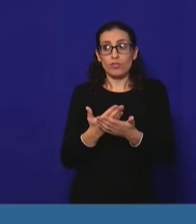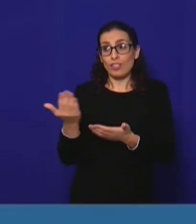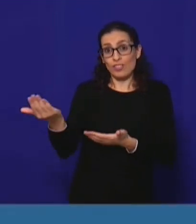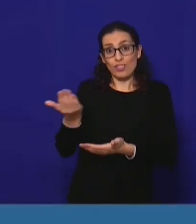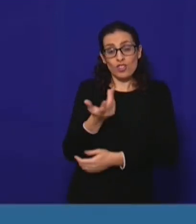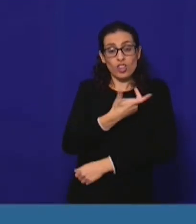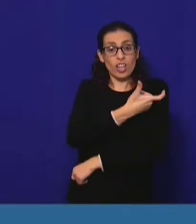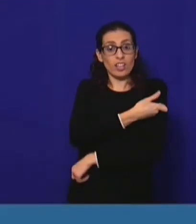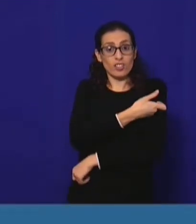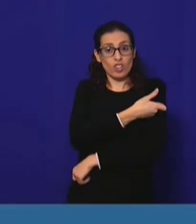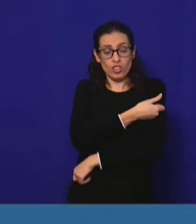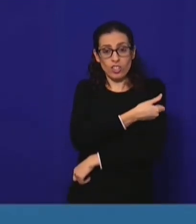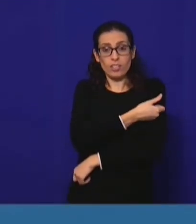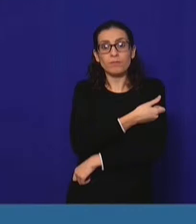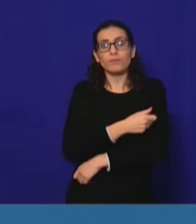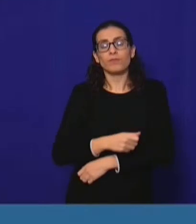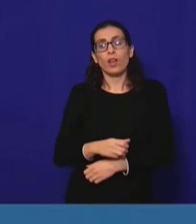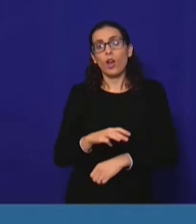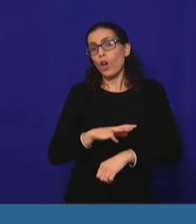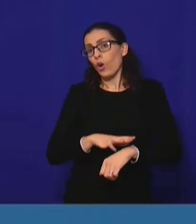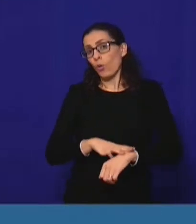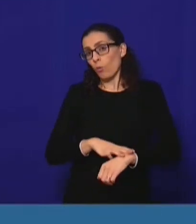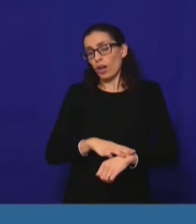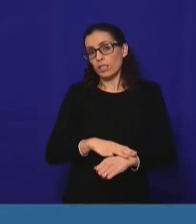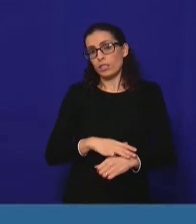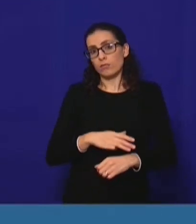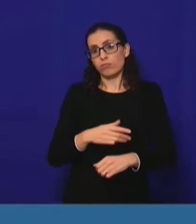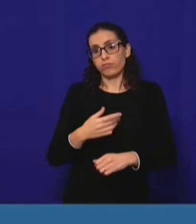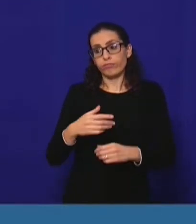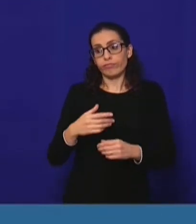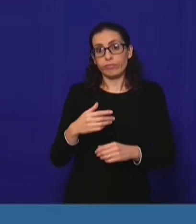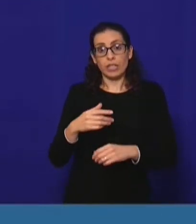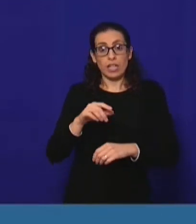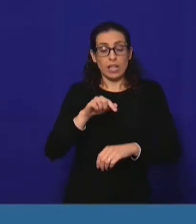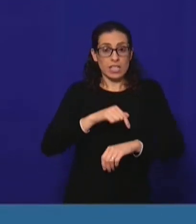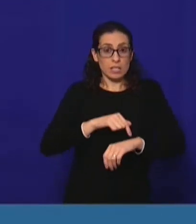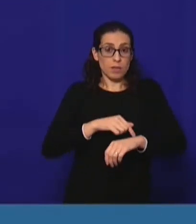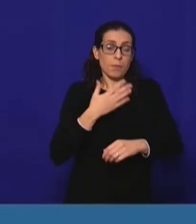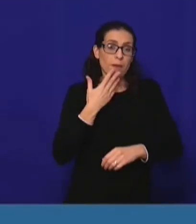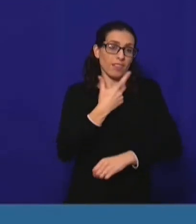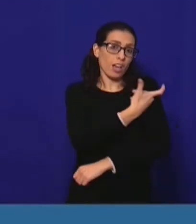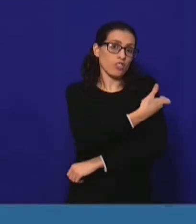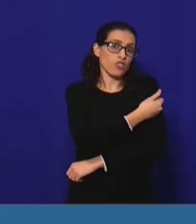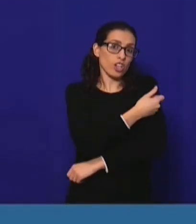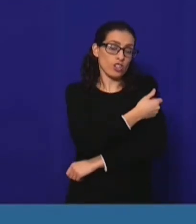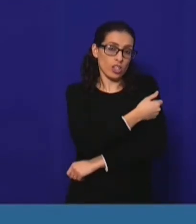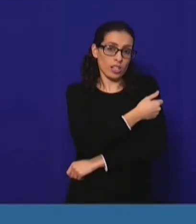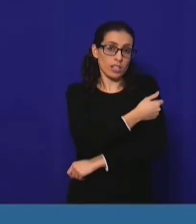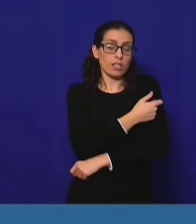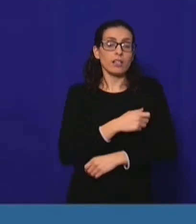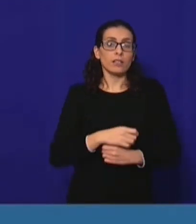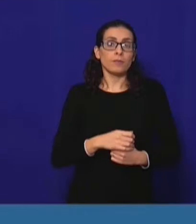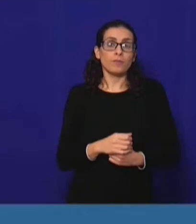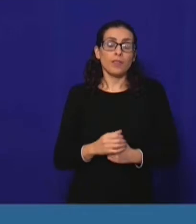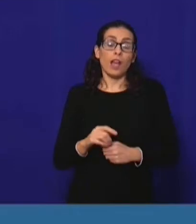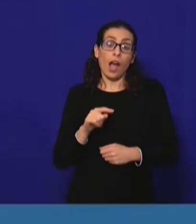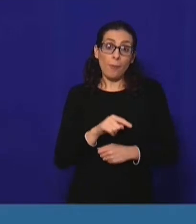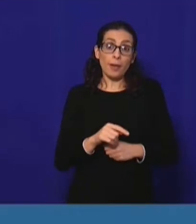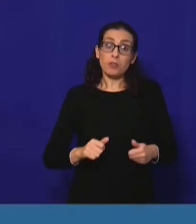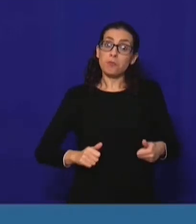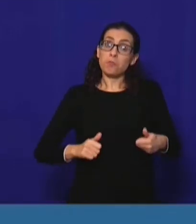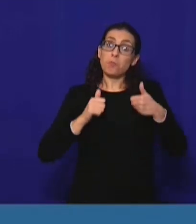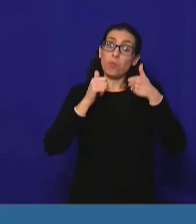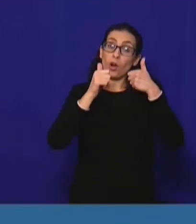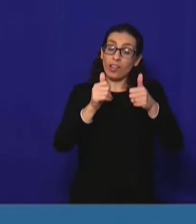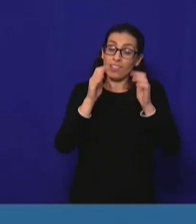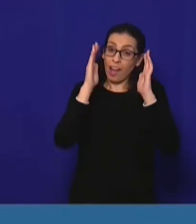din it-tilqima matul il-fażi li ħankunu qegħdin inlaqmu lil pubbliku propju b'din it-tilqima, hemmhekk aħna rridu